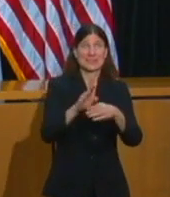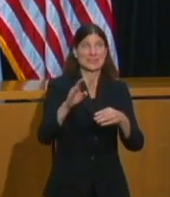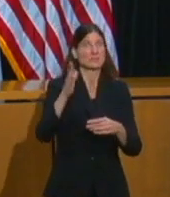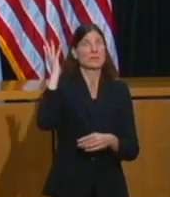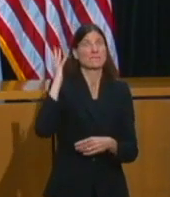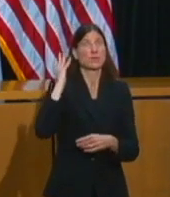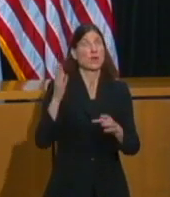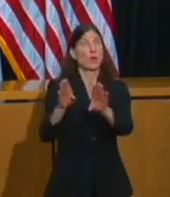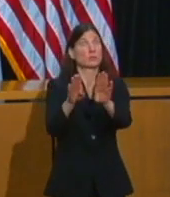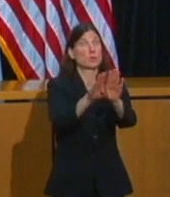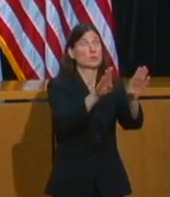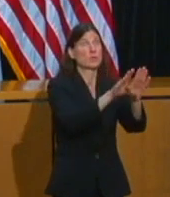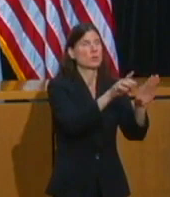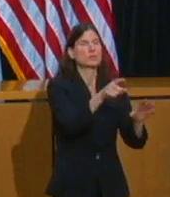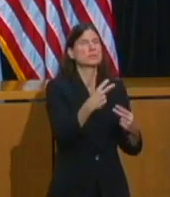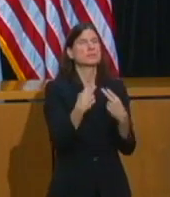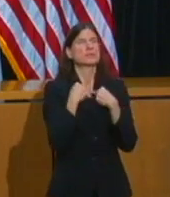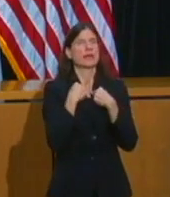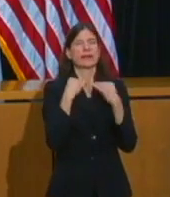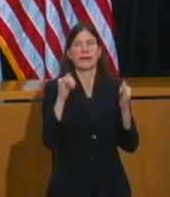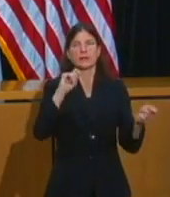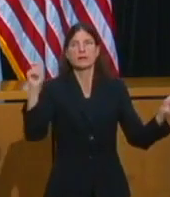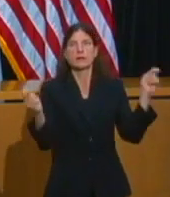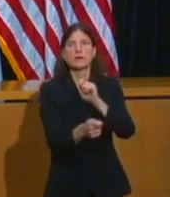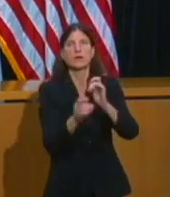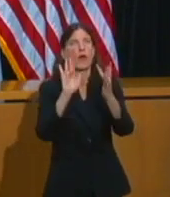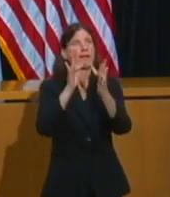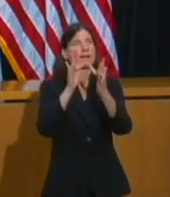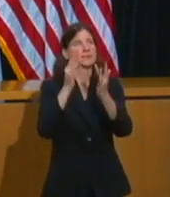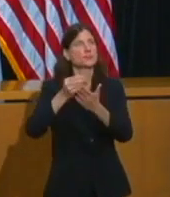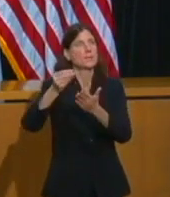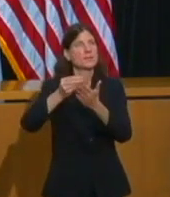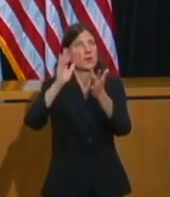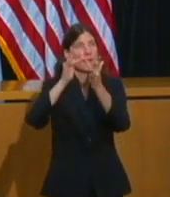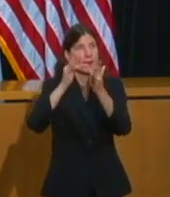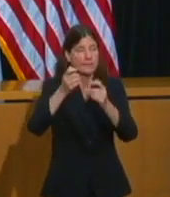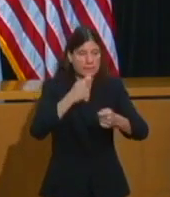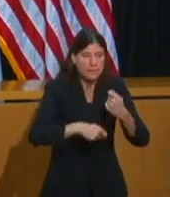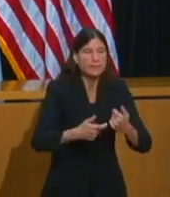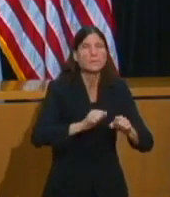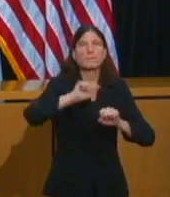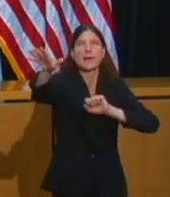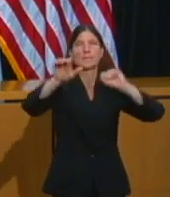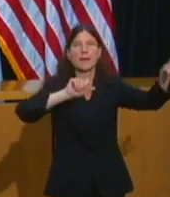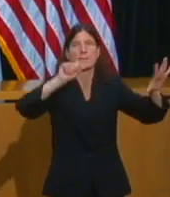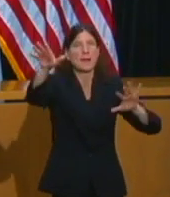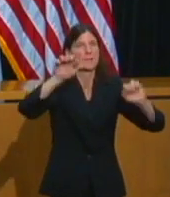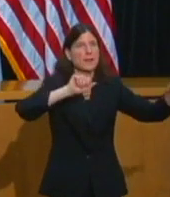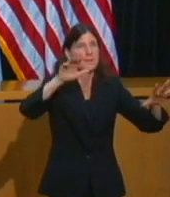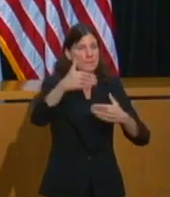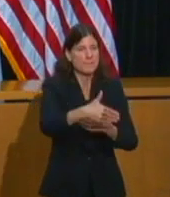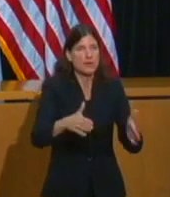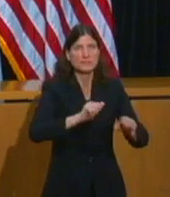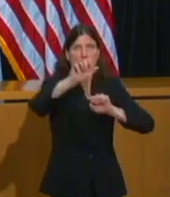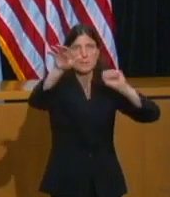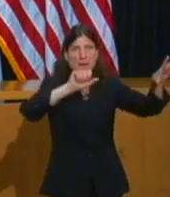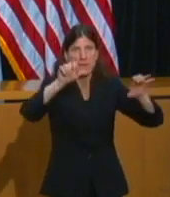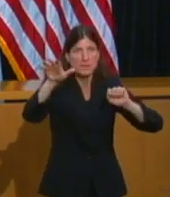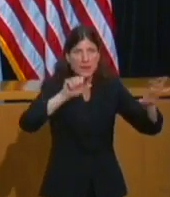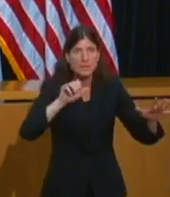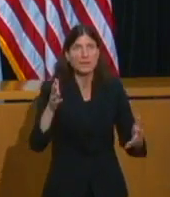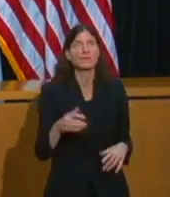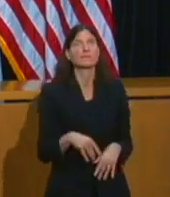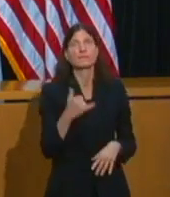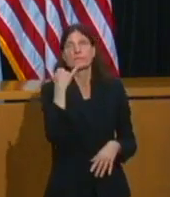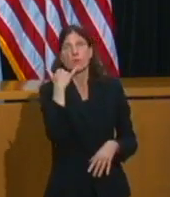by shipping products by mail. Last week, as part of phase one of reopening, retail businesses started offering curbside